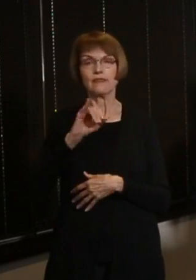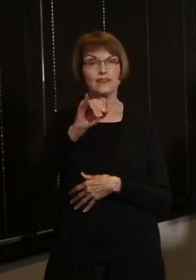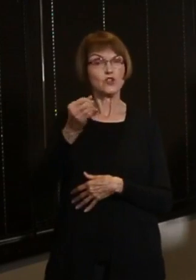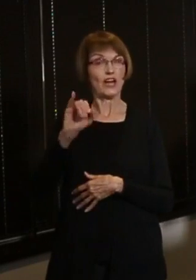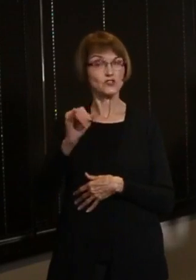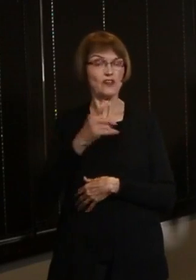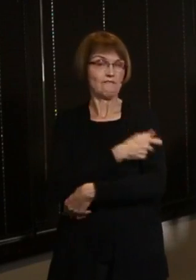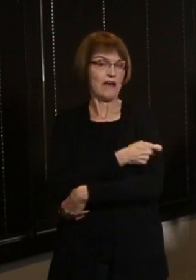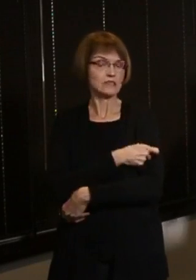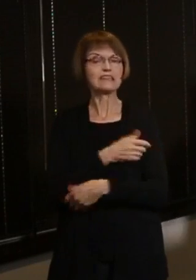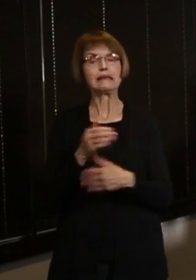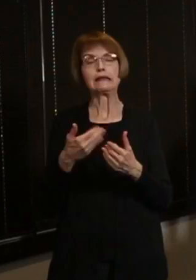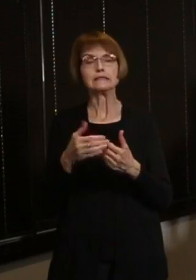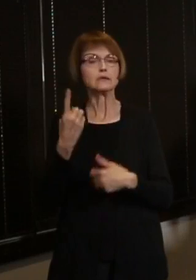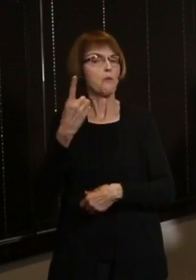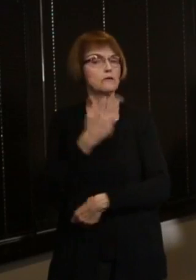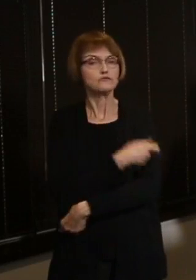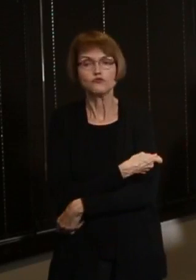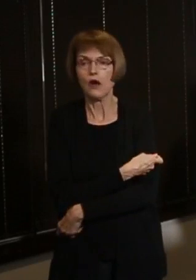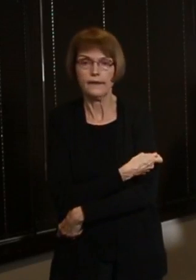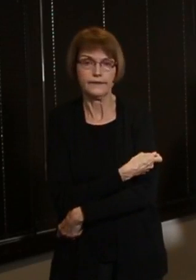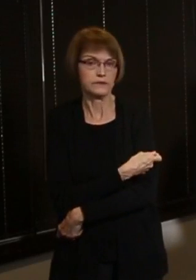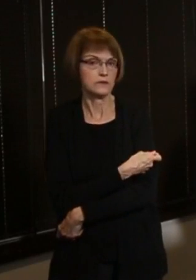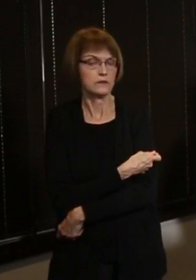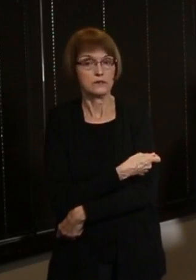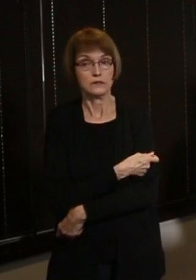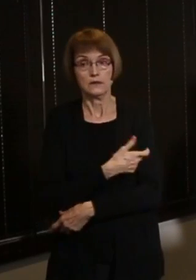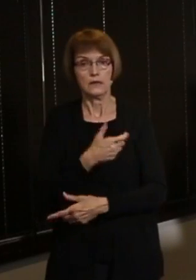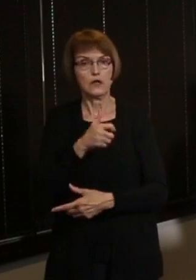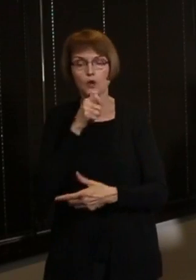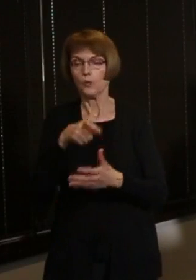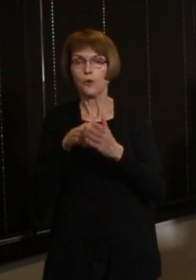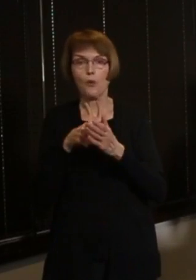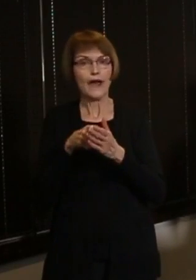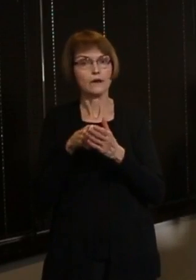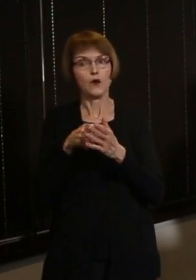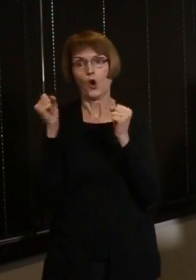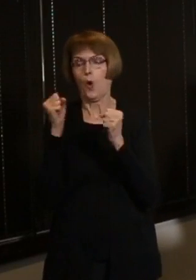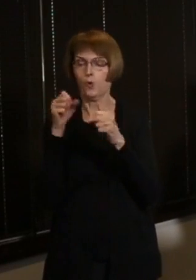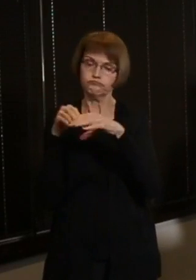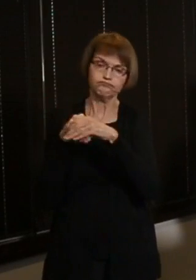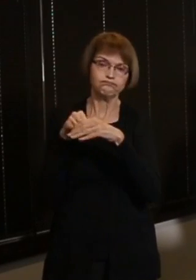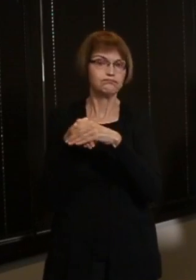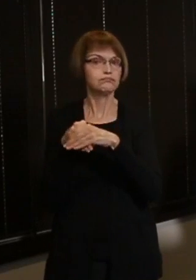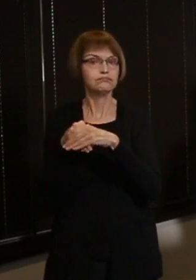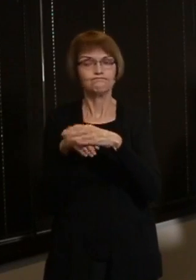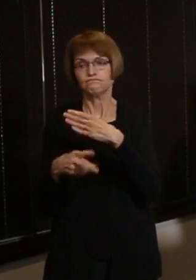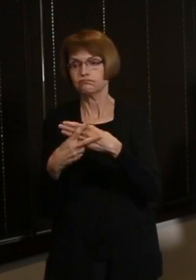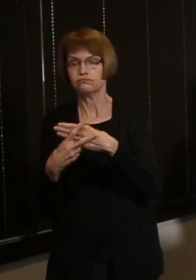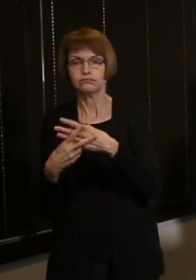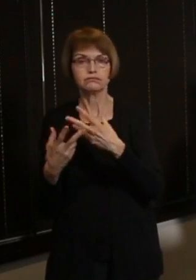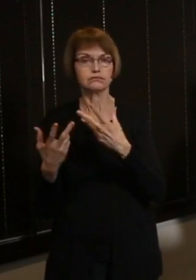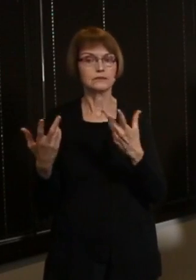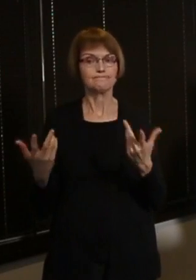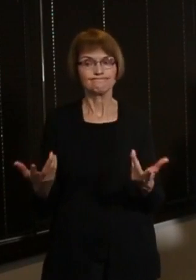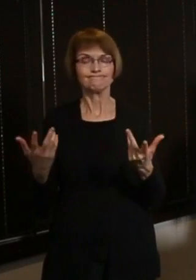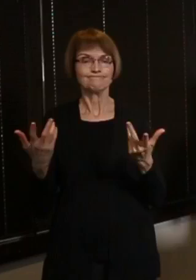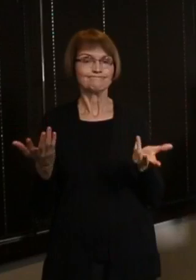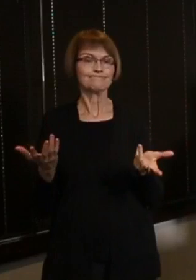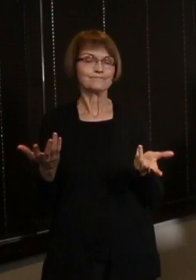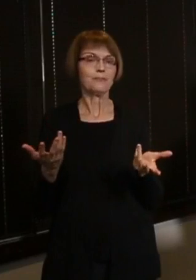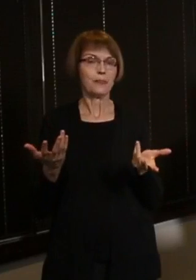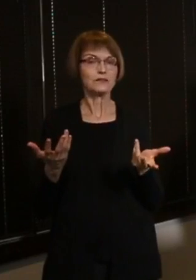J&J vaccine where it's single shot, the refrigeration requirements aren't quite as onerous, and